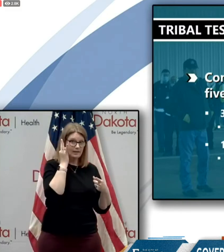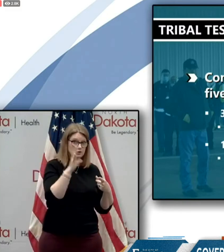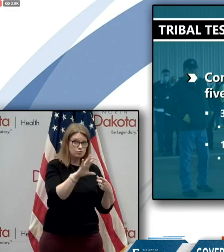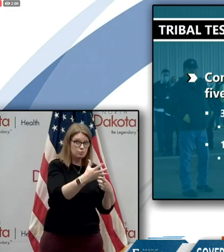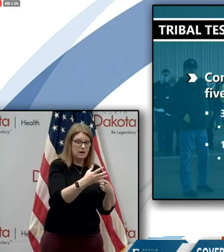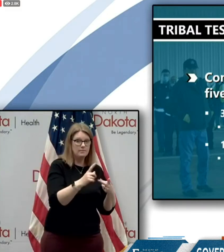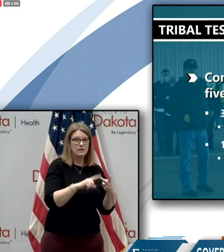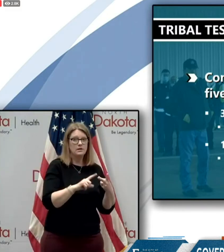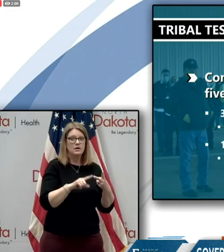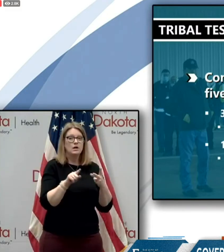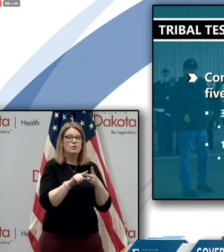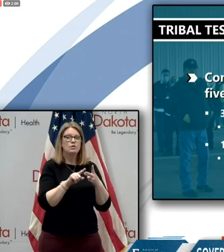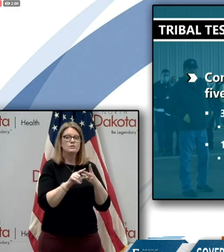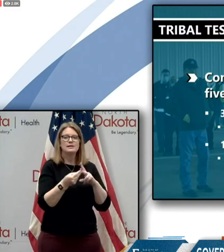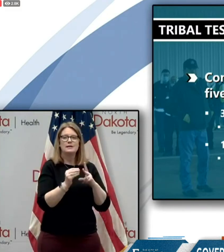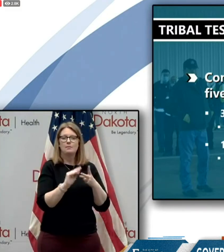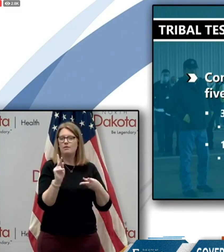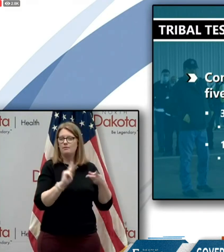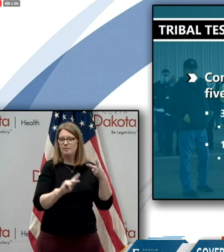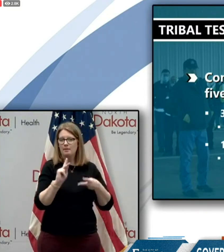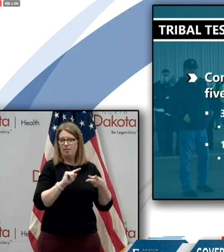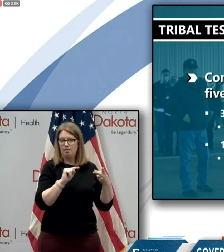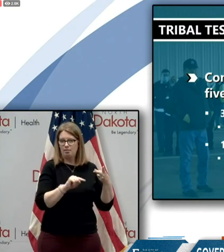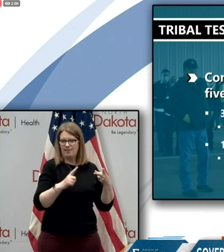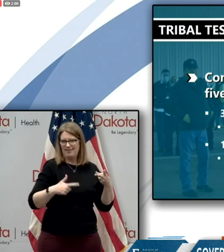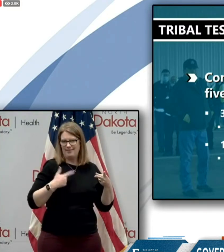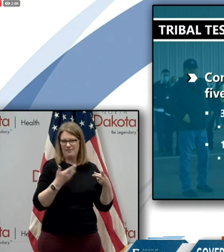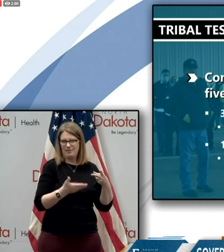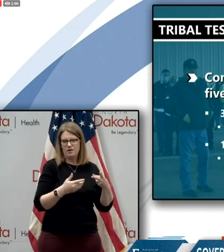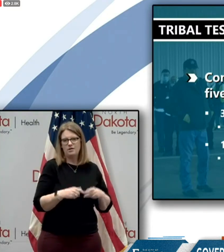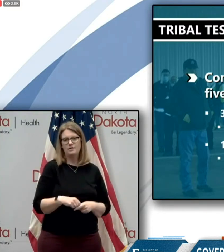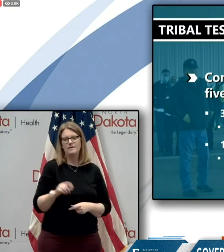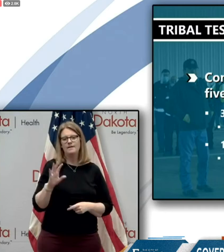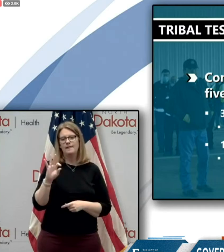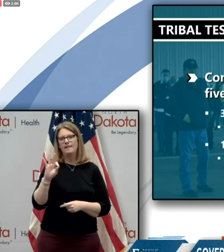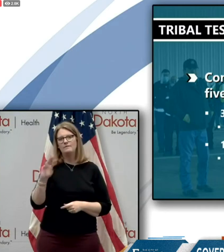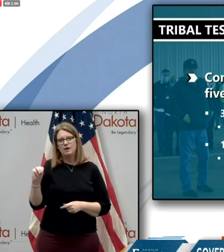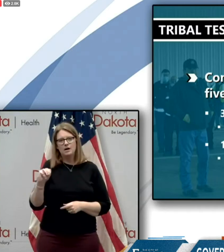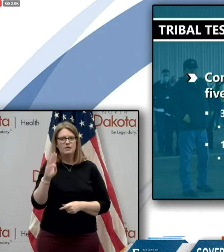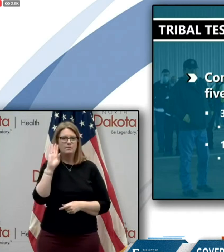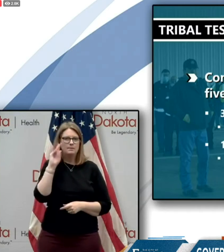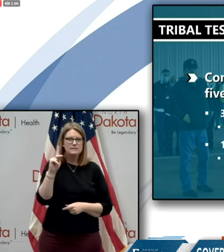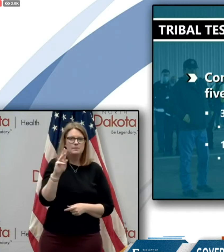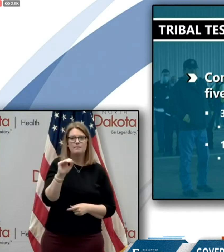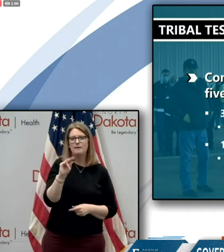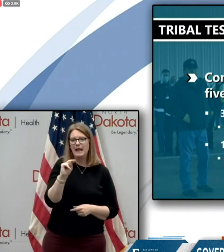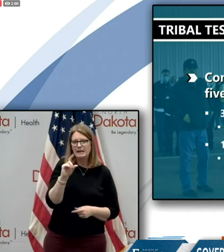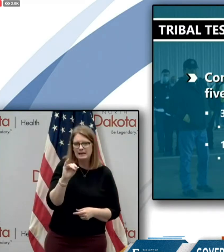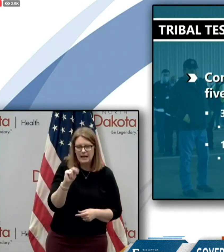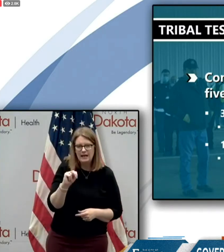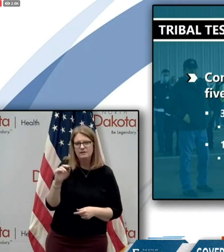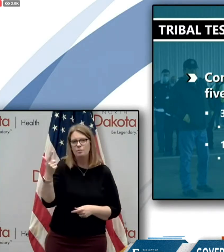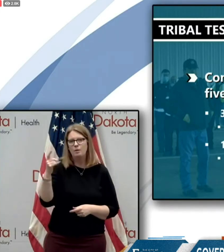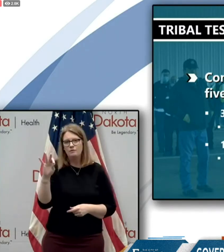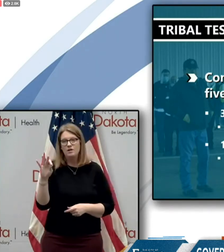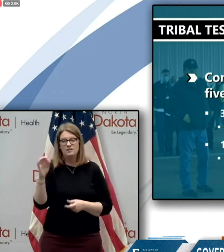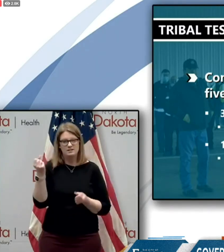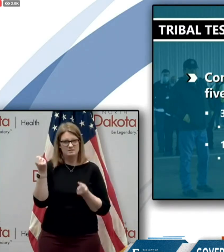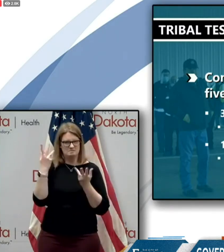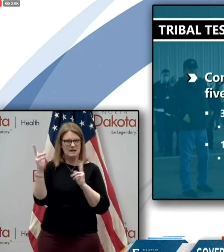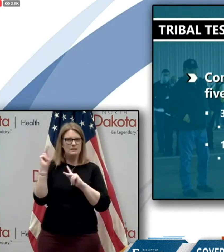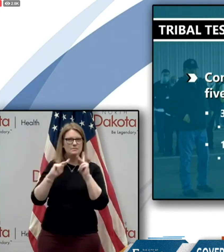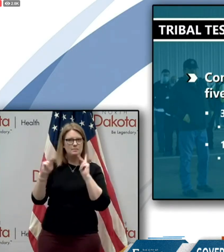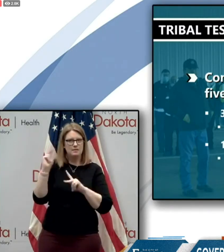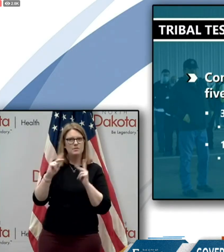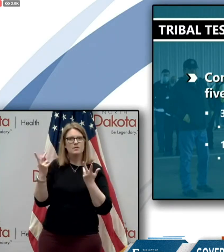included the urban populations as well. As we all know, the Fargos, the Bismarcks, Mandans, Grand Forks have high populations of Native